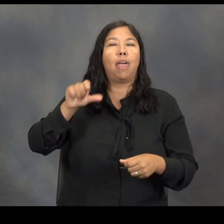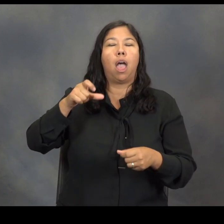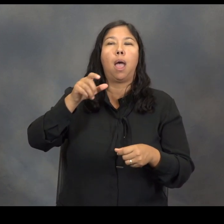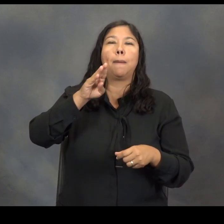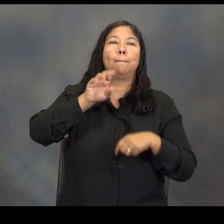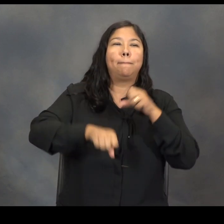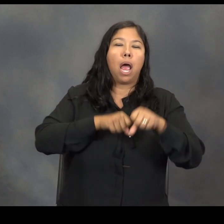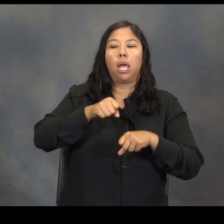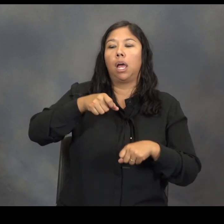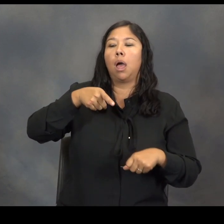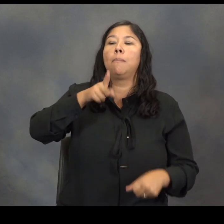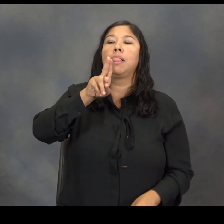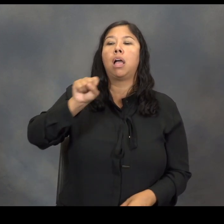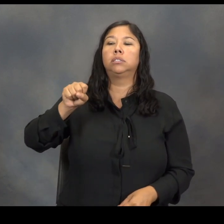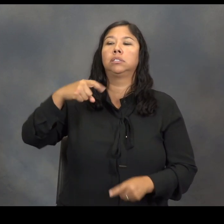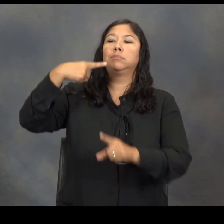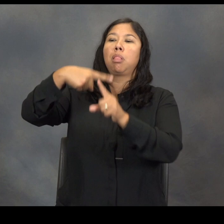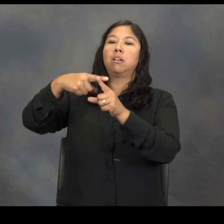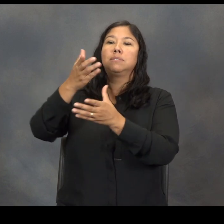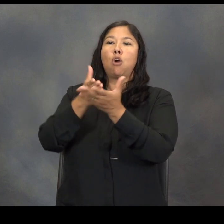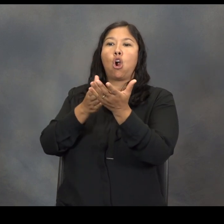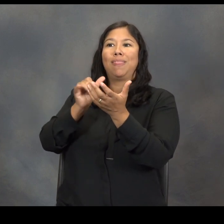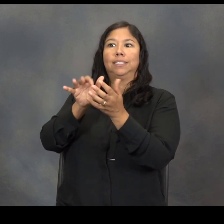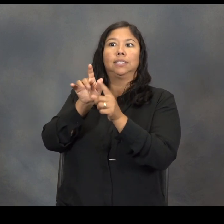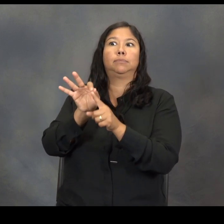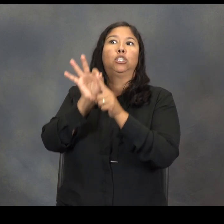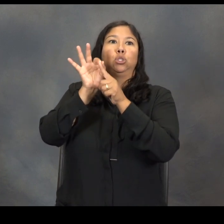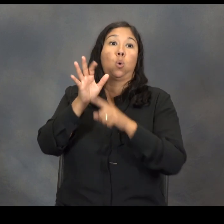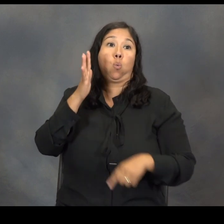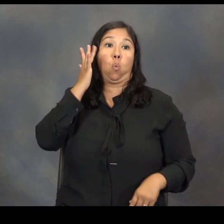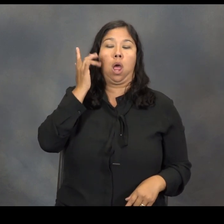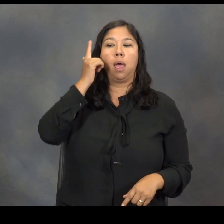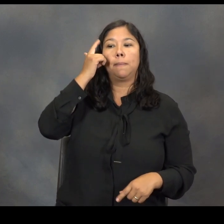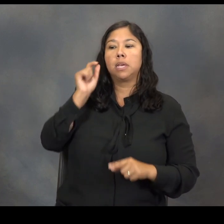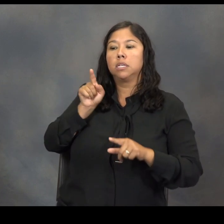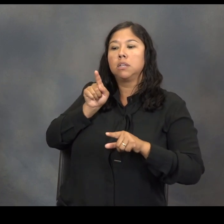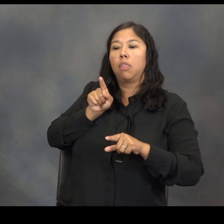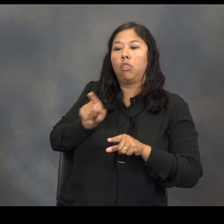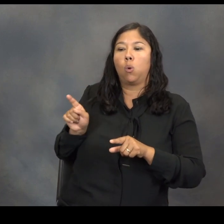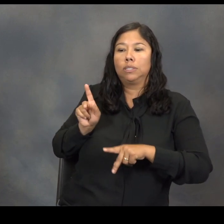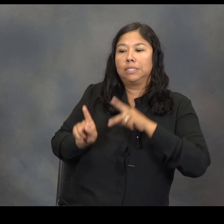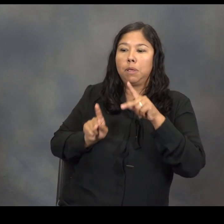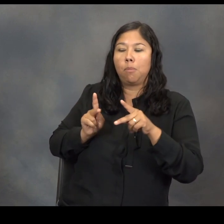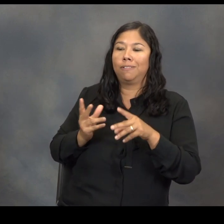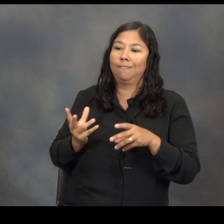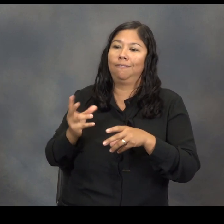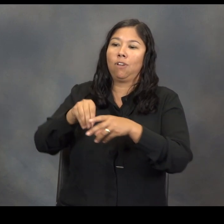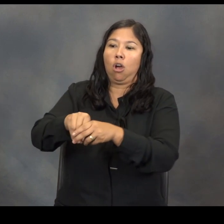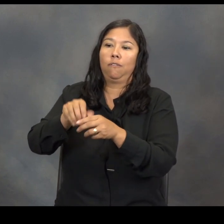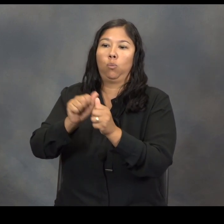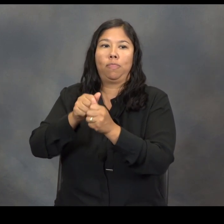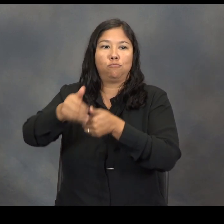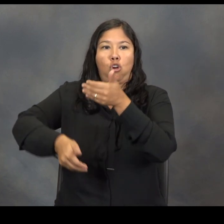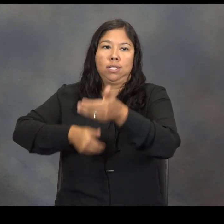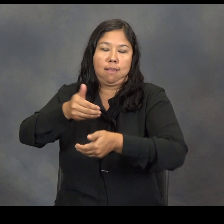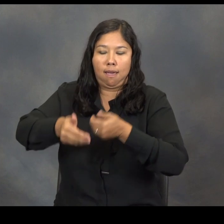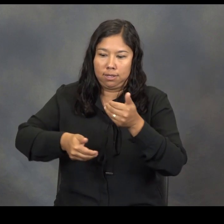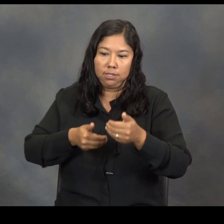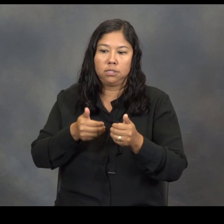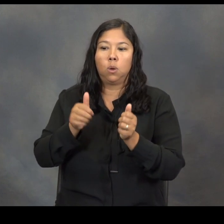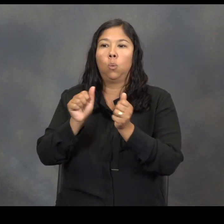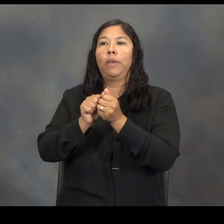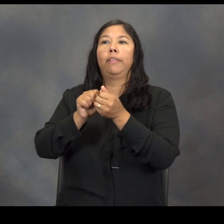sort of special. Folks have really become an intricate sort of part of the process when it comes